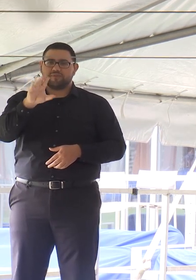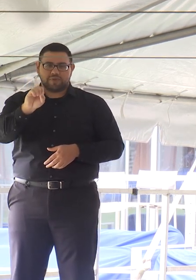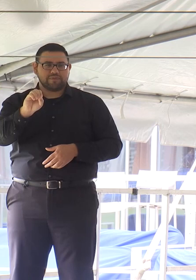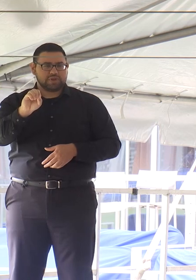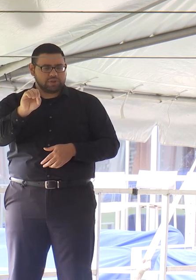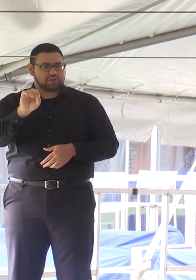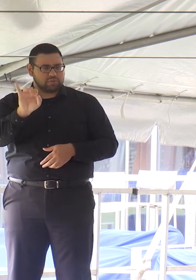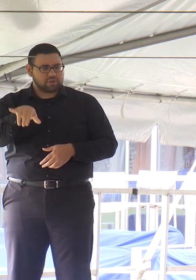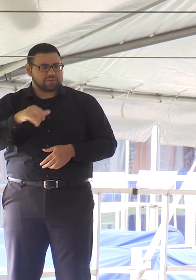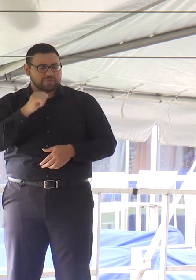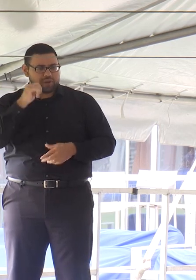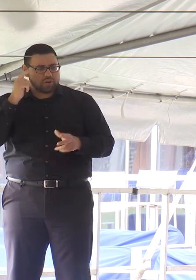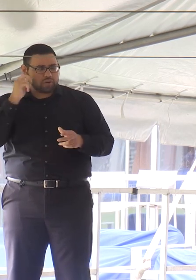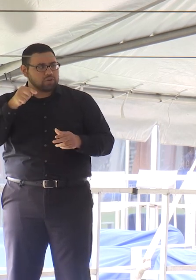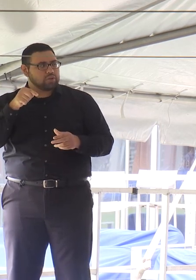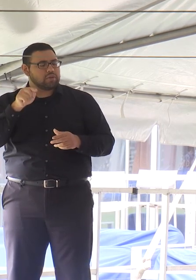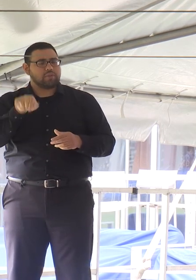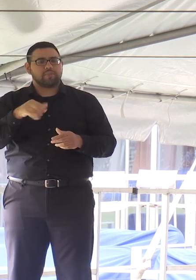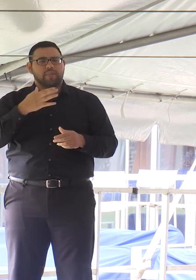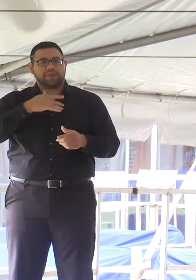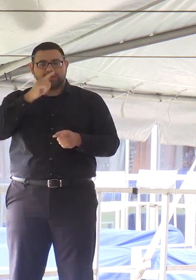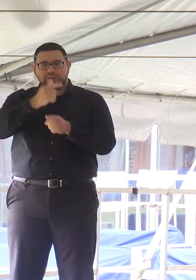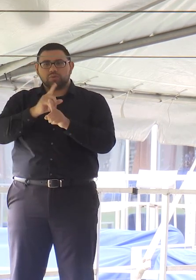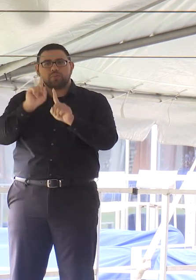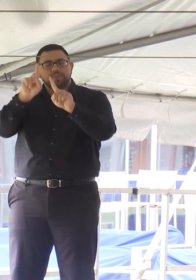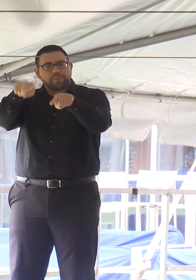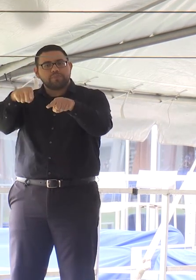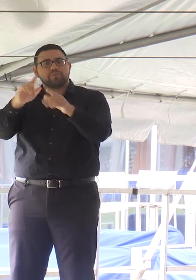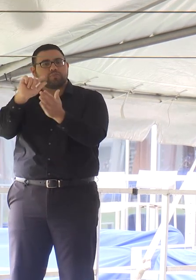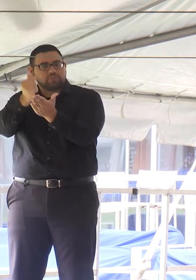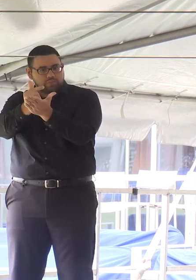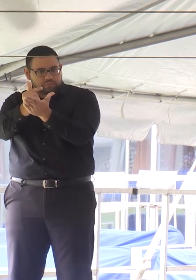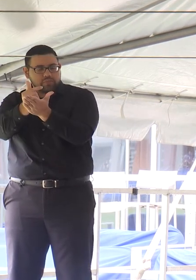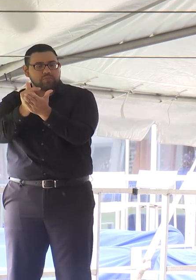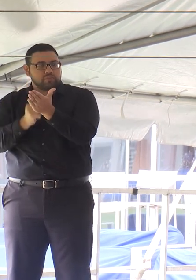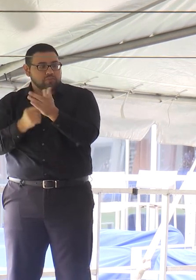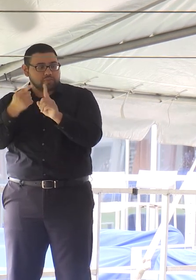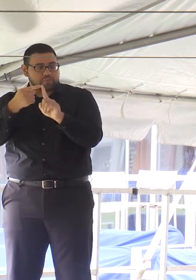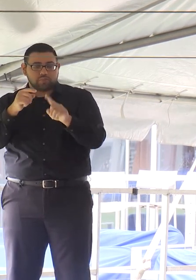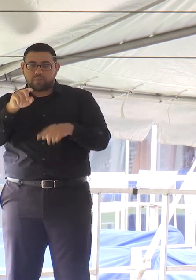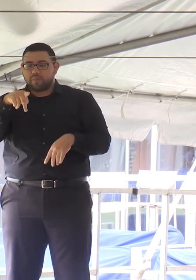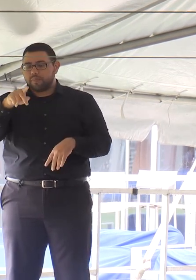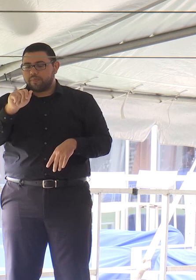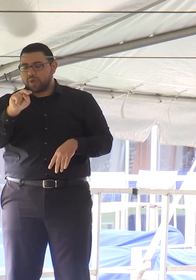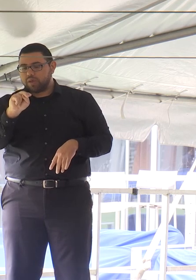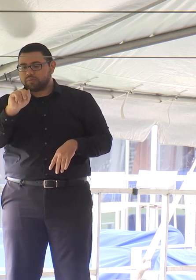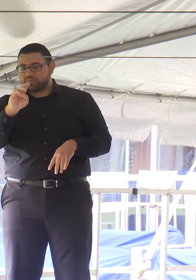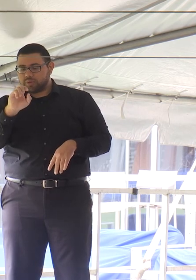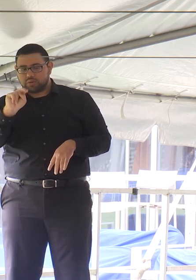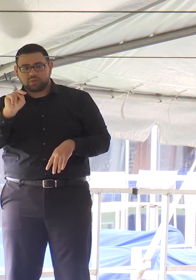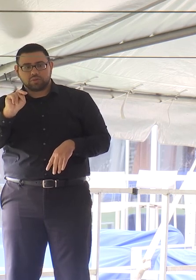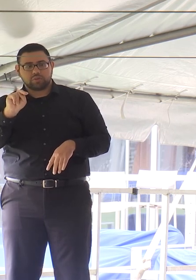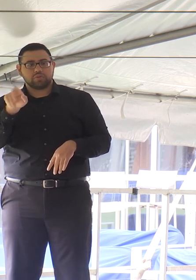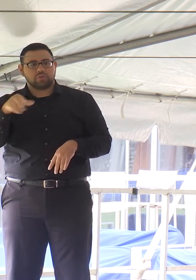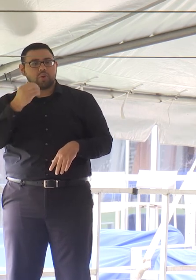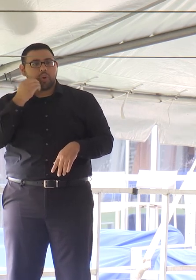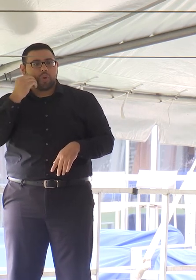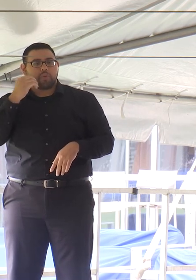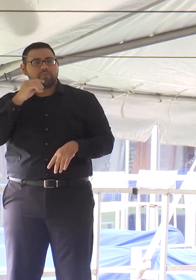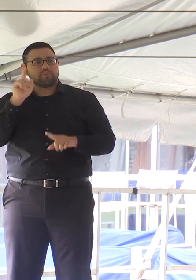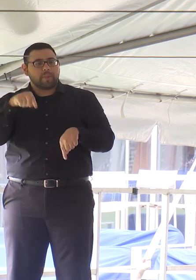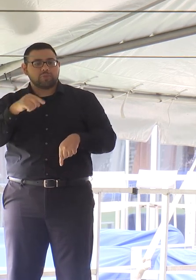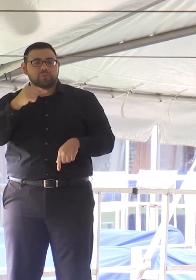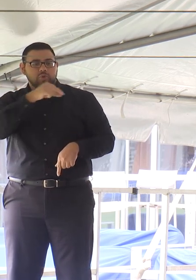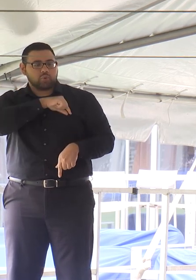of. And Susan, my sister, went on to graduate from Pan American, and she was homecoming queen,